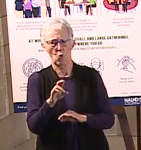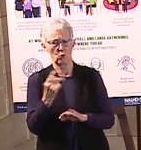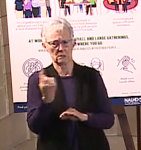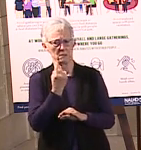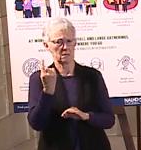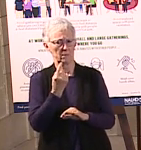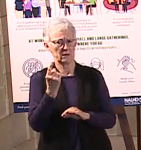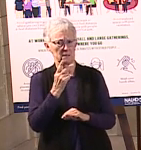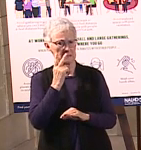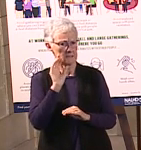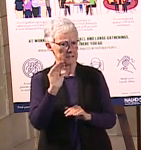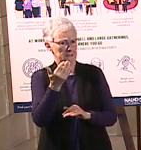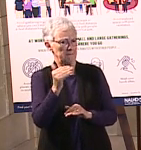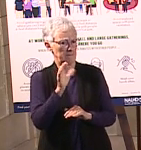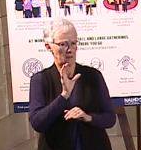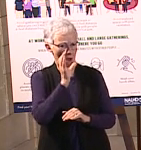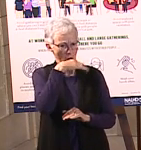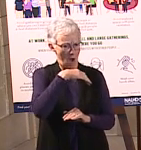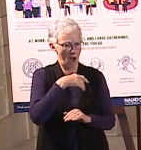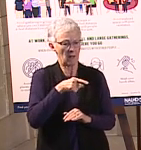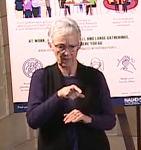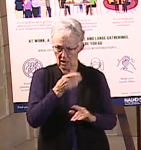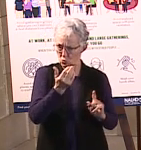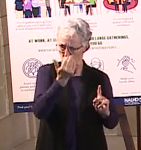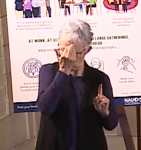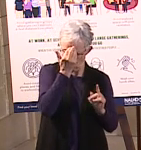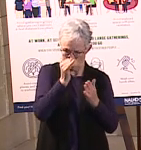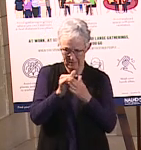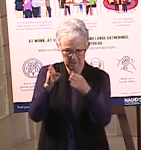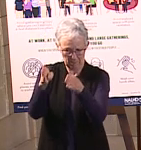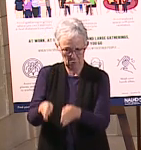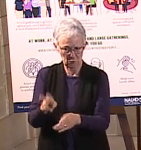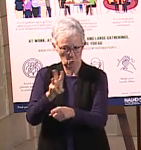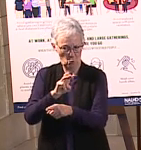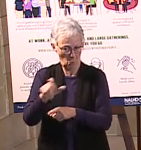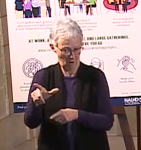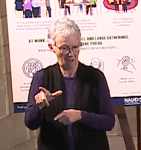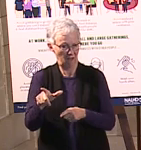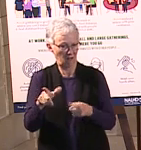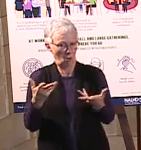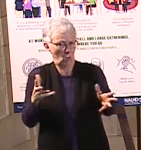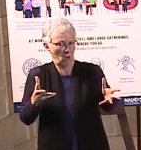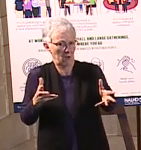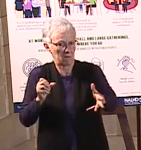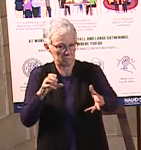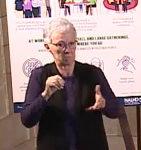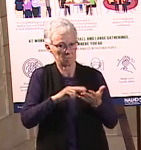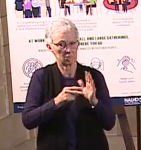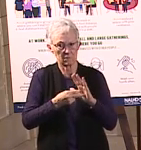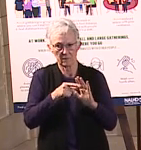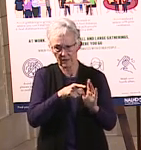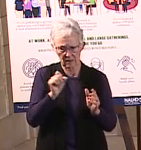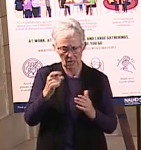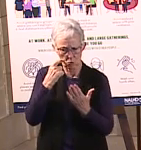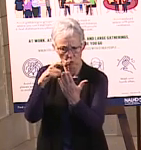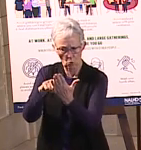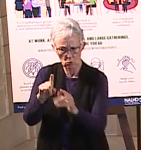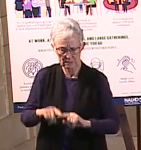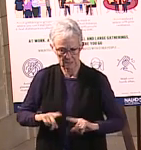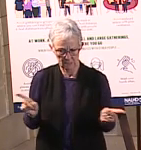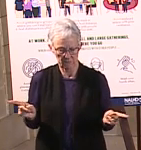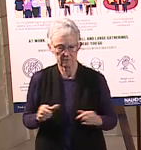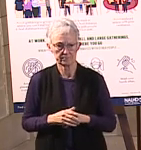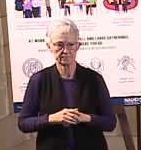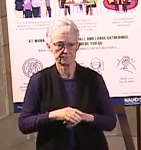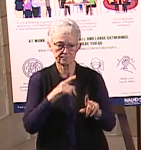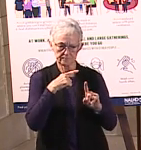consider normal for that resident. Essential caregivers also provide emotional support to residents, and